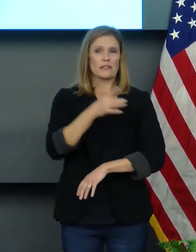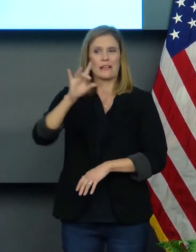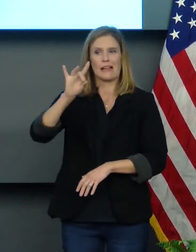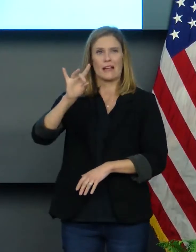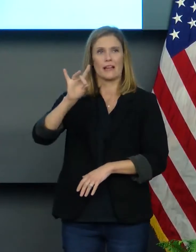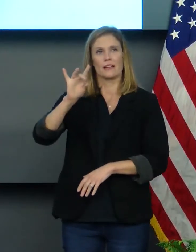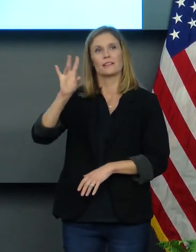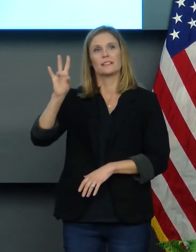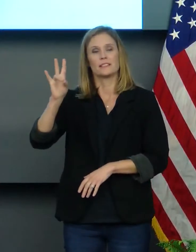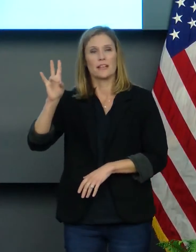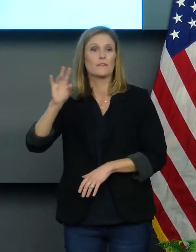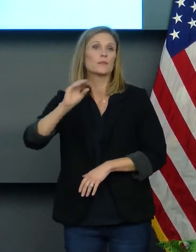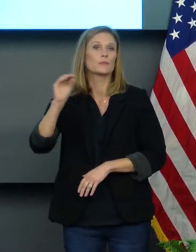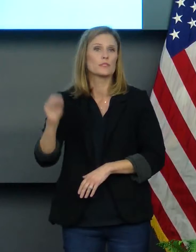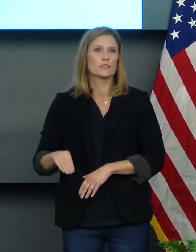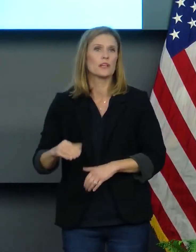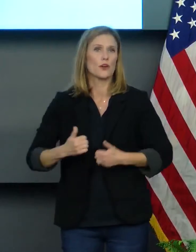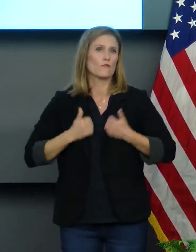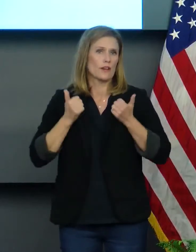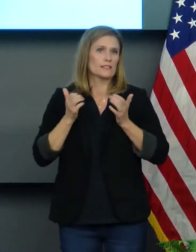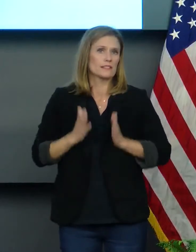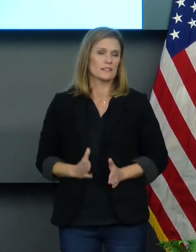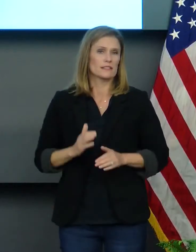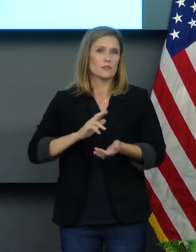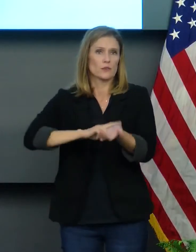87% of residents have initiated or completed.